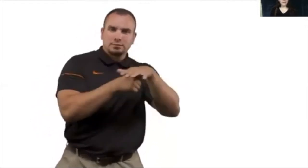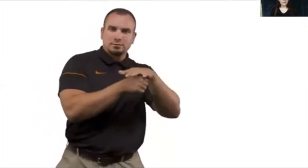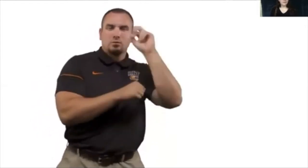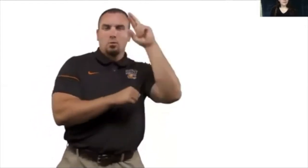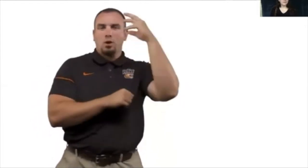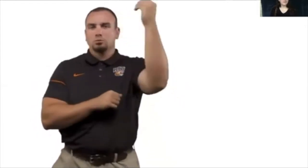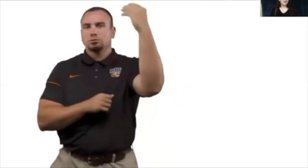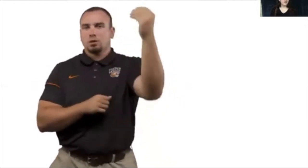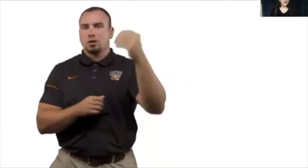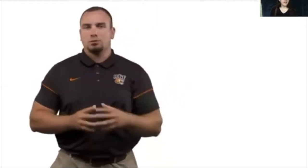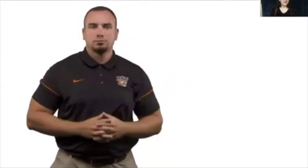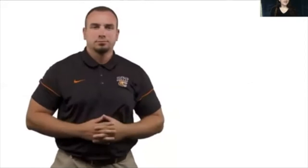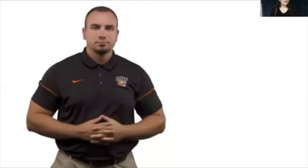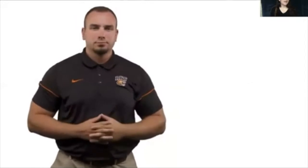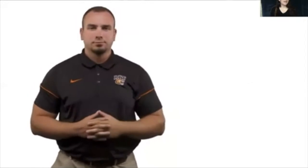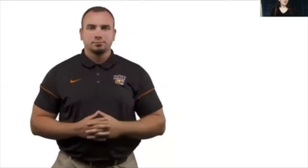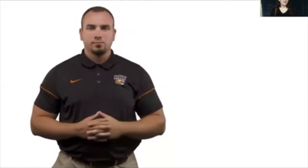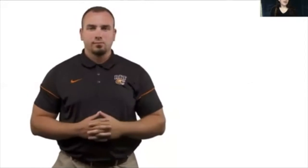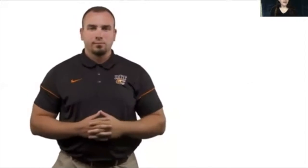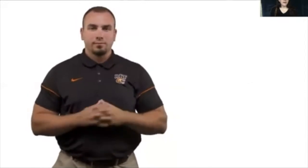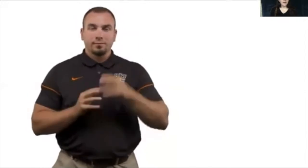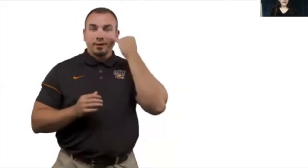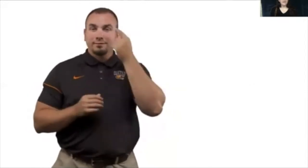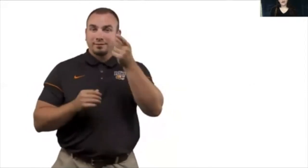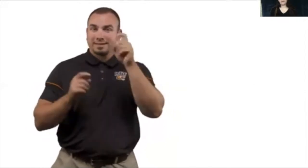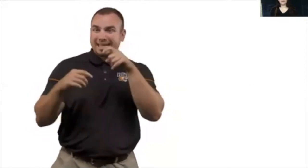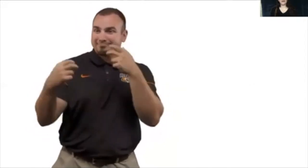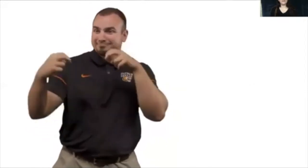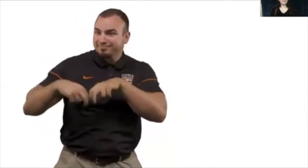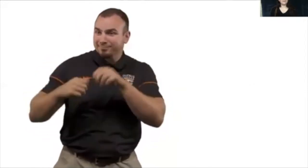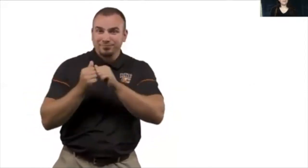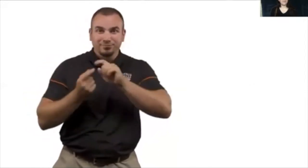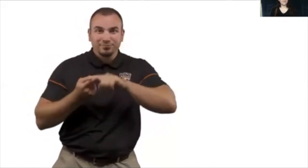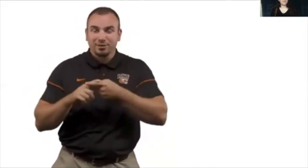table in a circle. Try eating in a separate private area or outside.